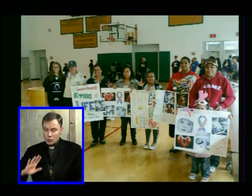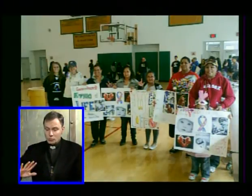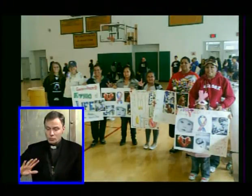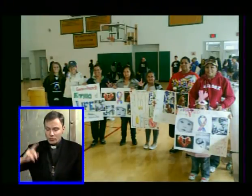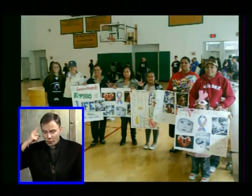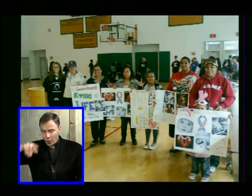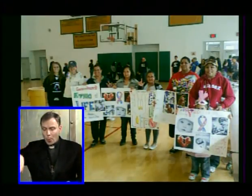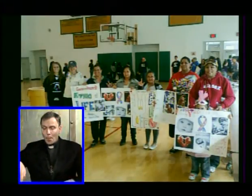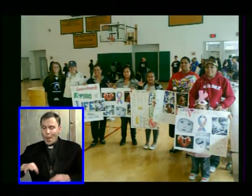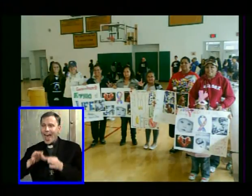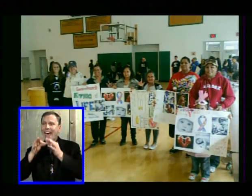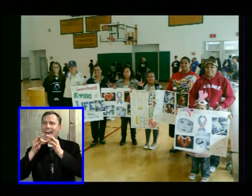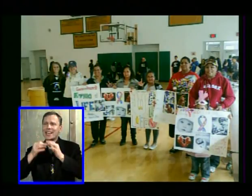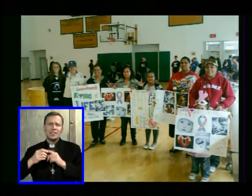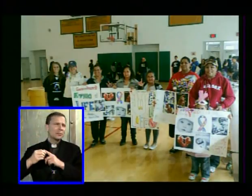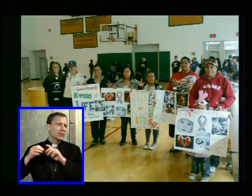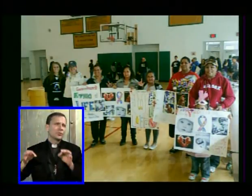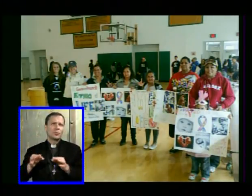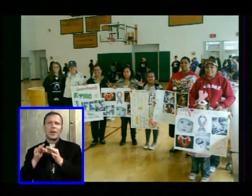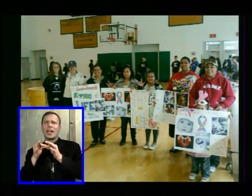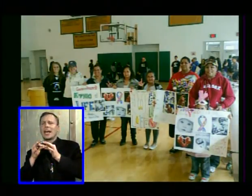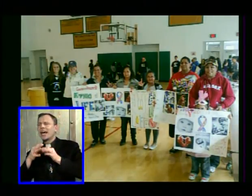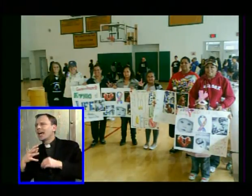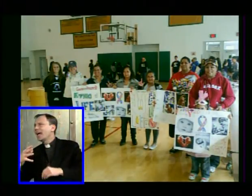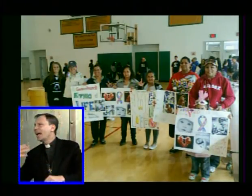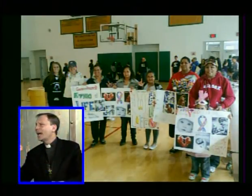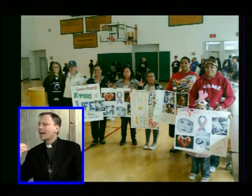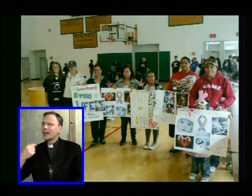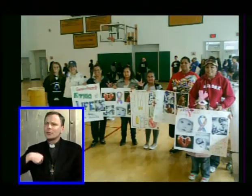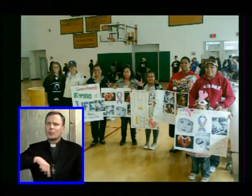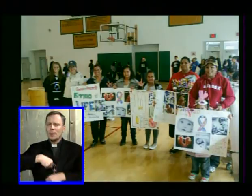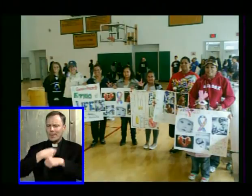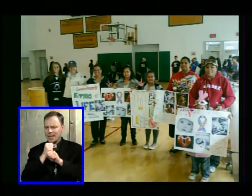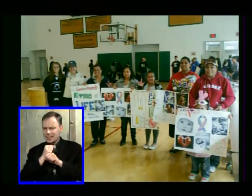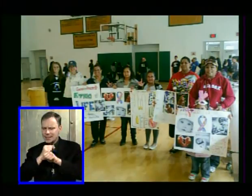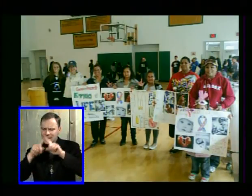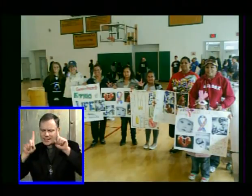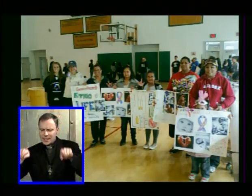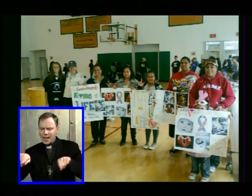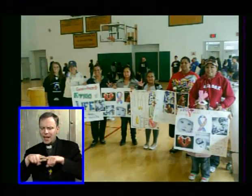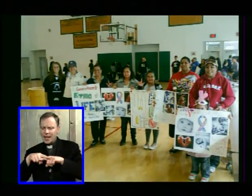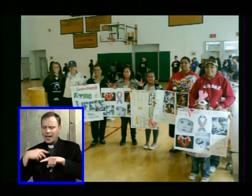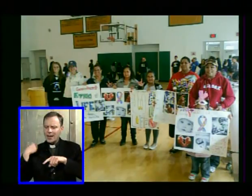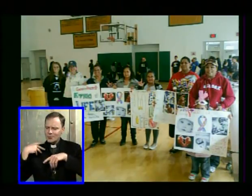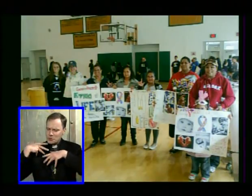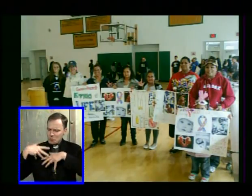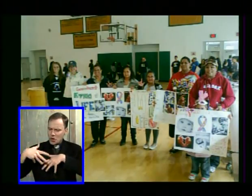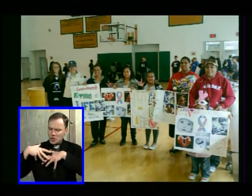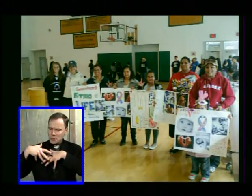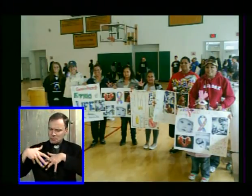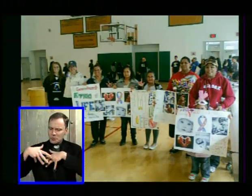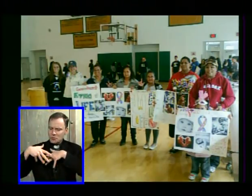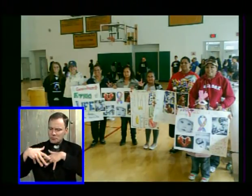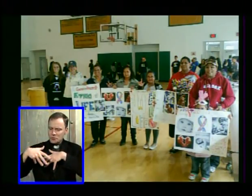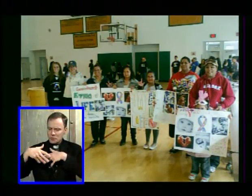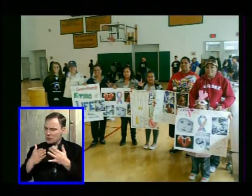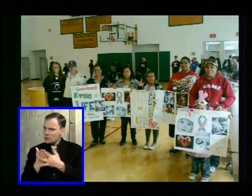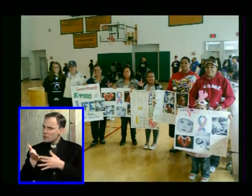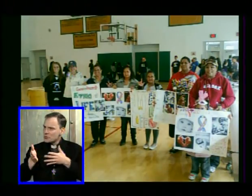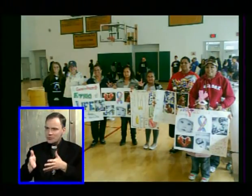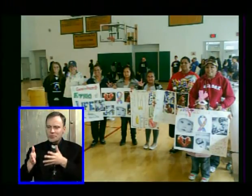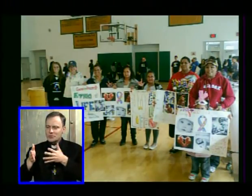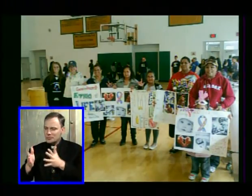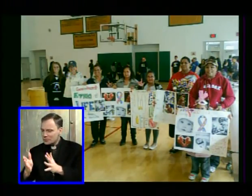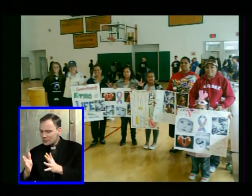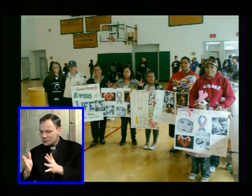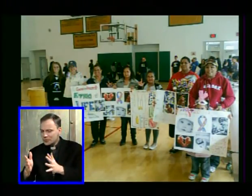joined all of the youth from Boston for this beautiful mass at the cathedral. And we made these great signs to